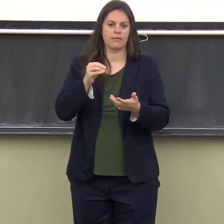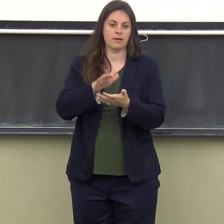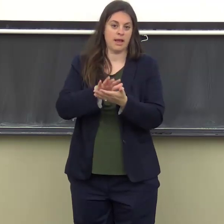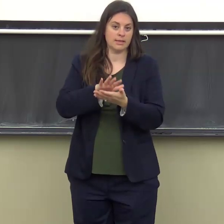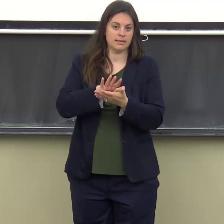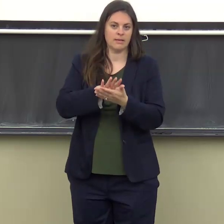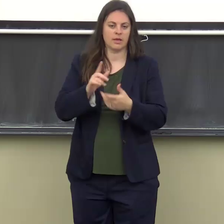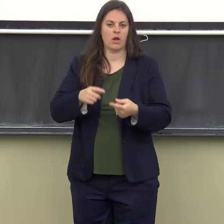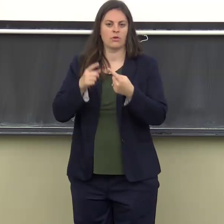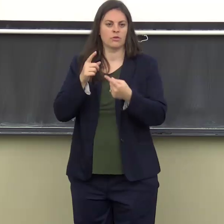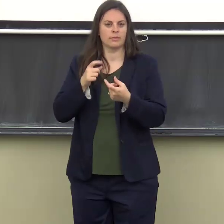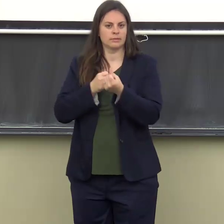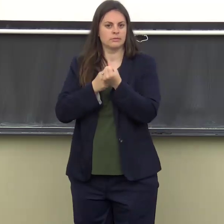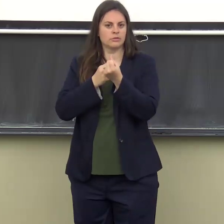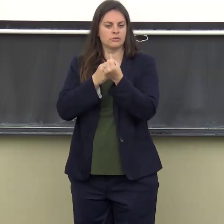feel a